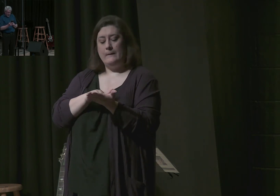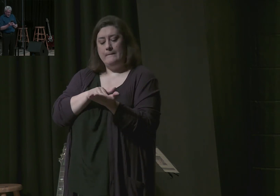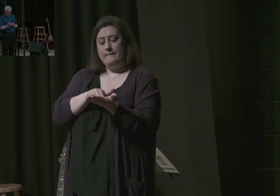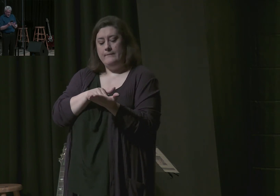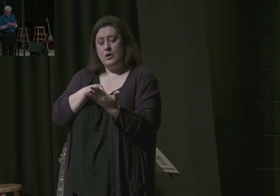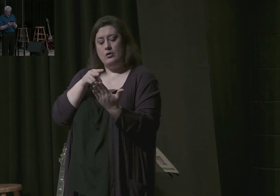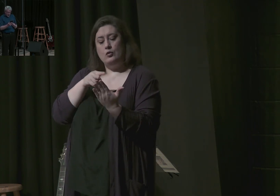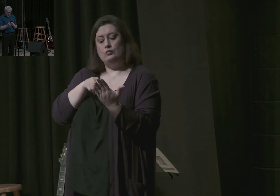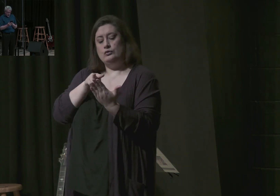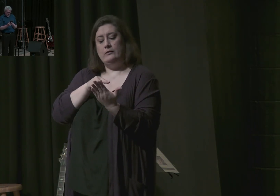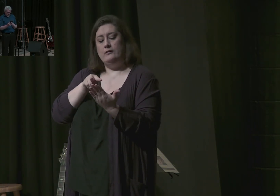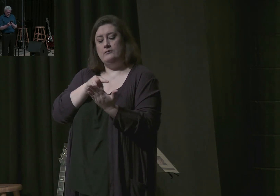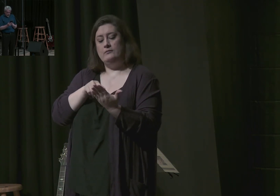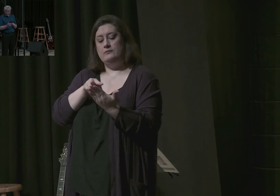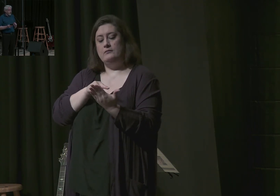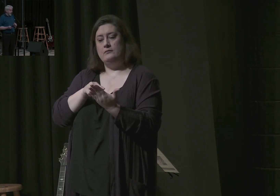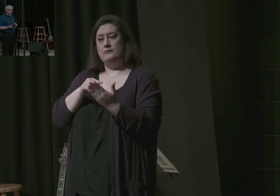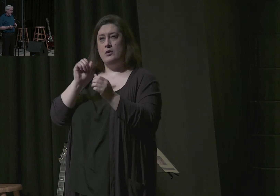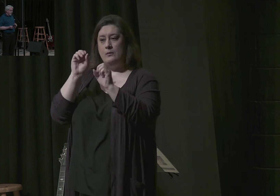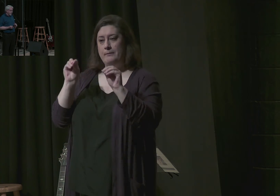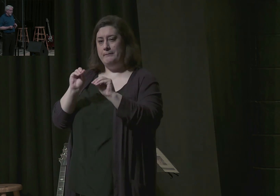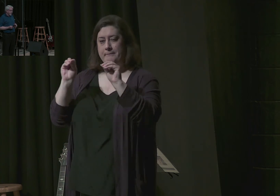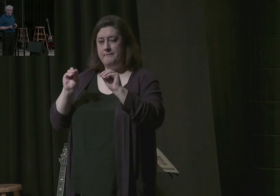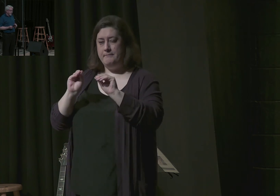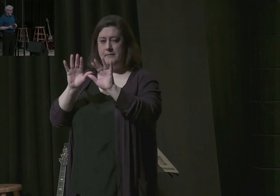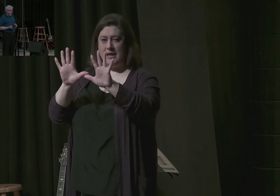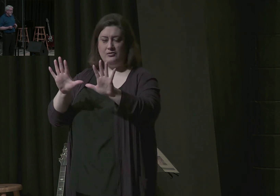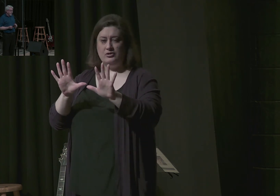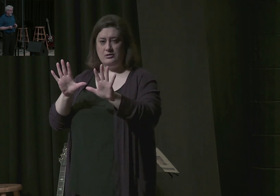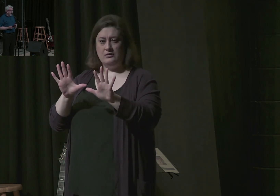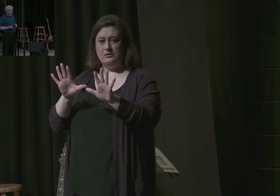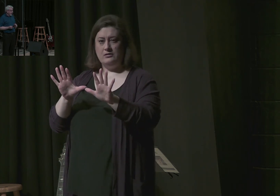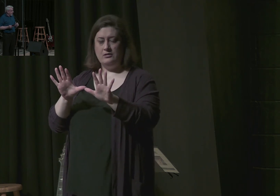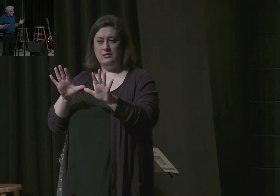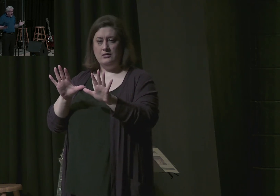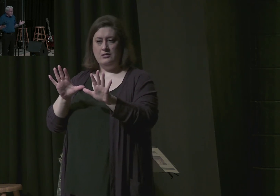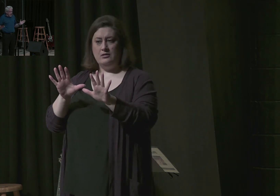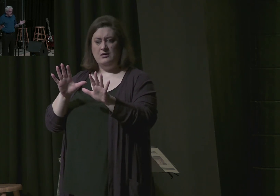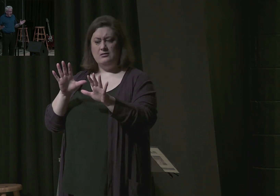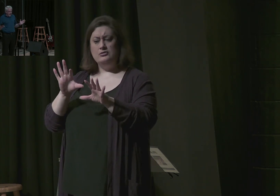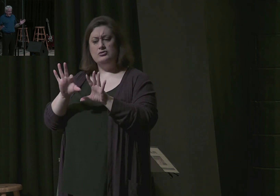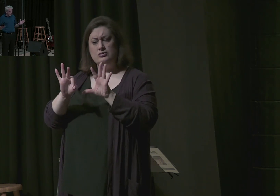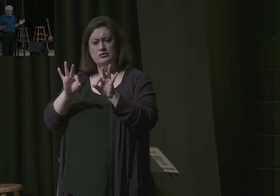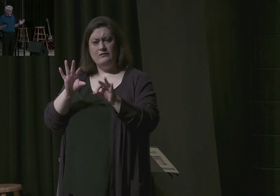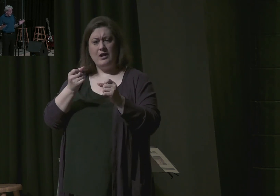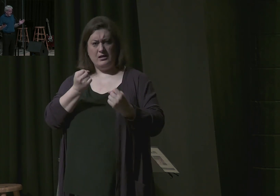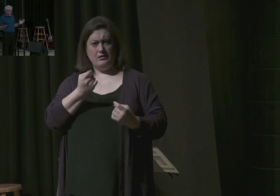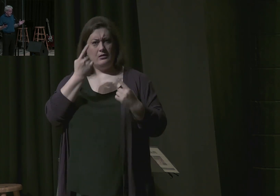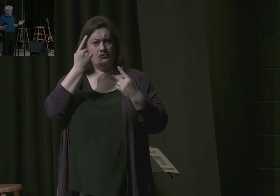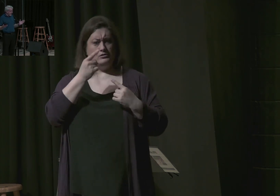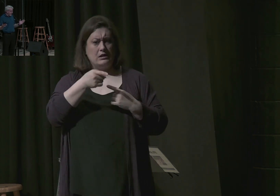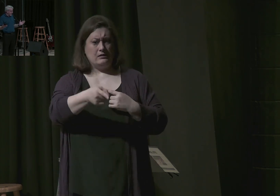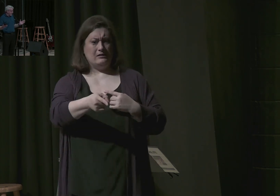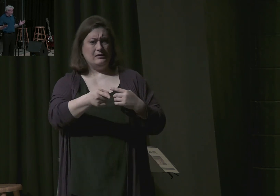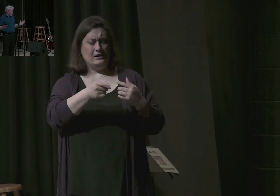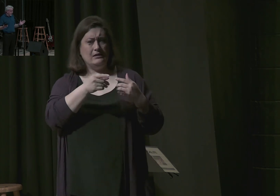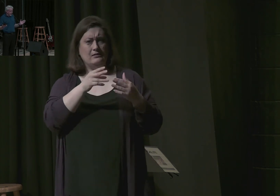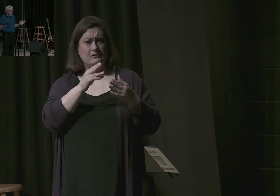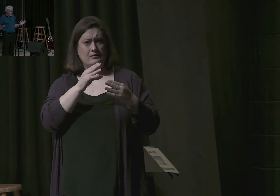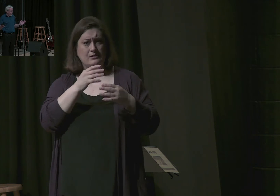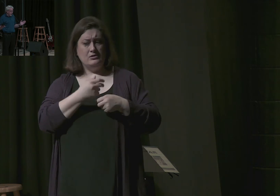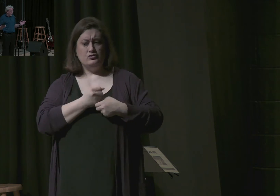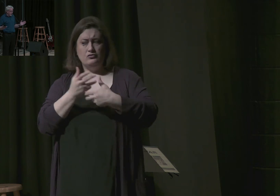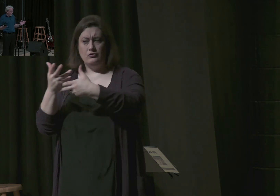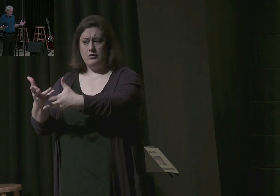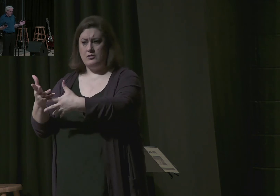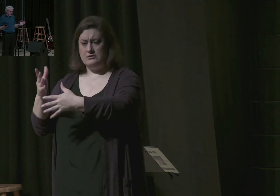behind the blessing of being associated with Jacob. Now, if that's not talking out of both sides of your mouth at the same time, I